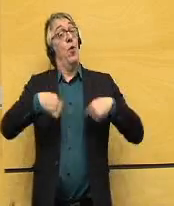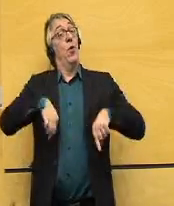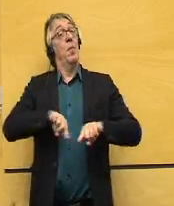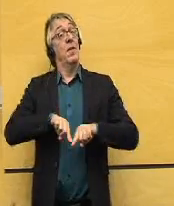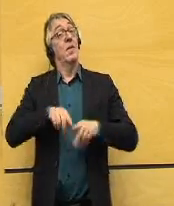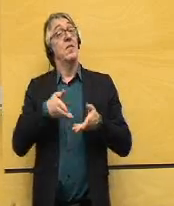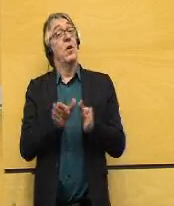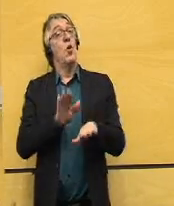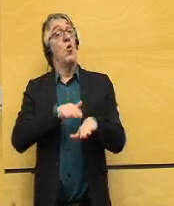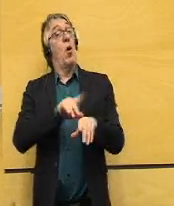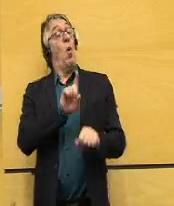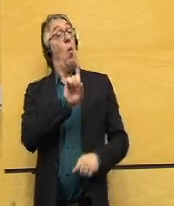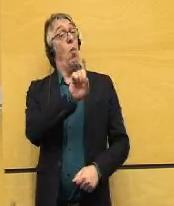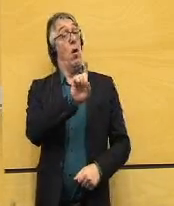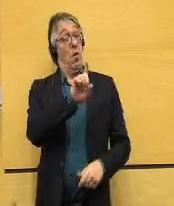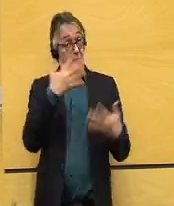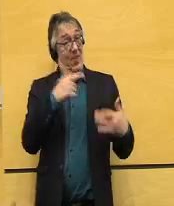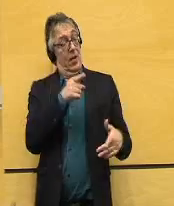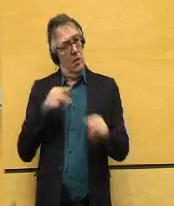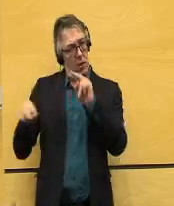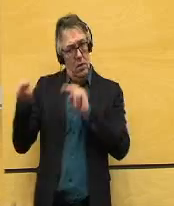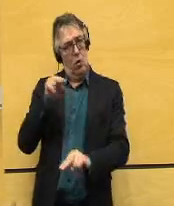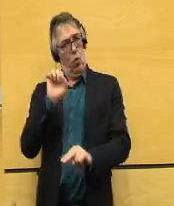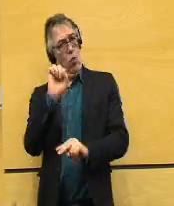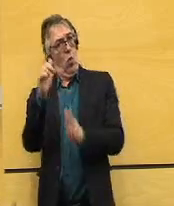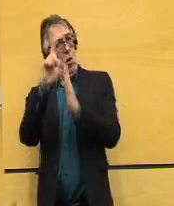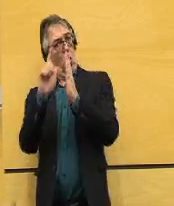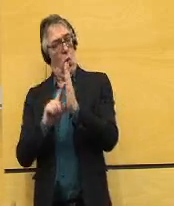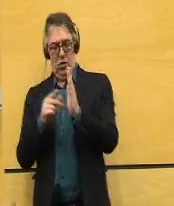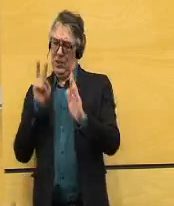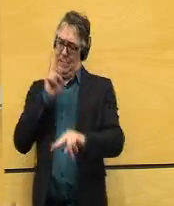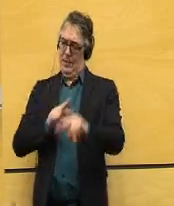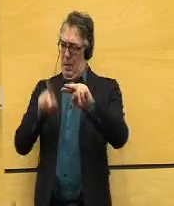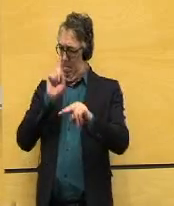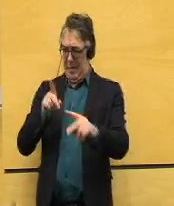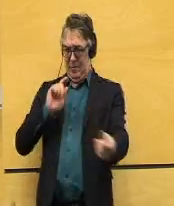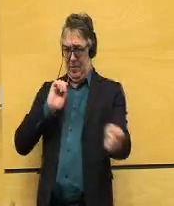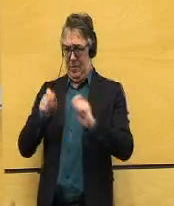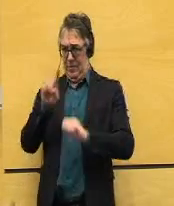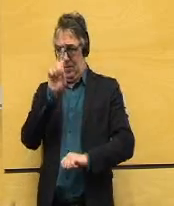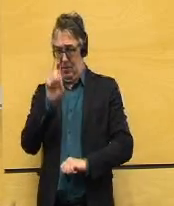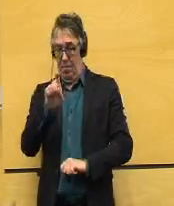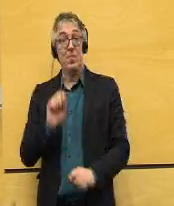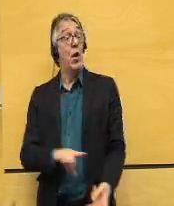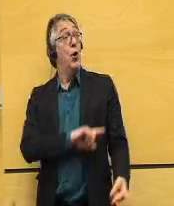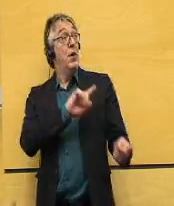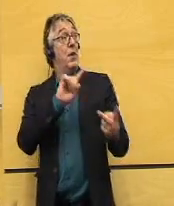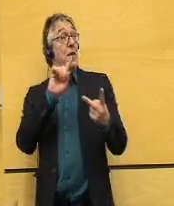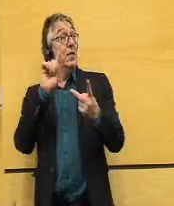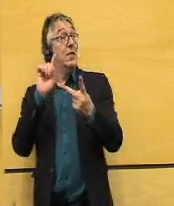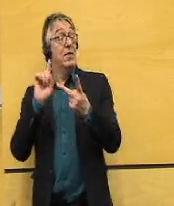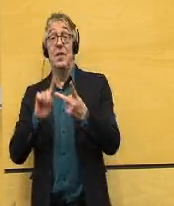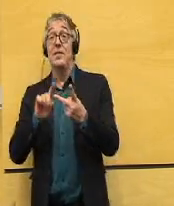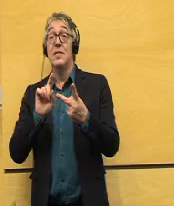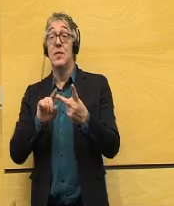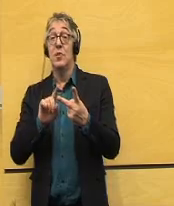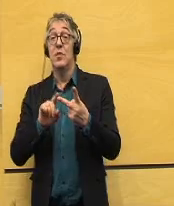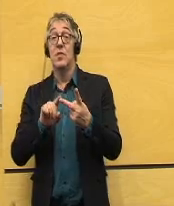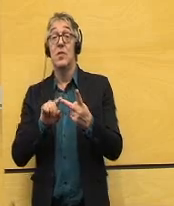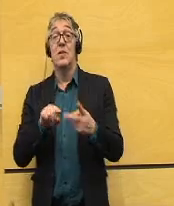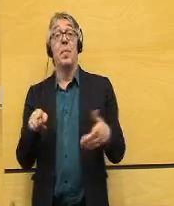to ask whether there has been any activities regarding laws and practices of